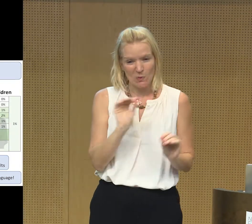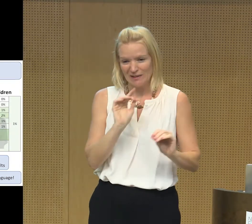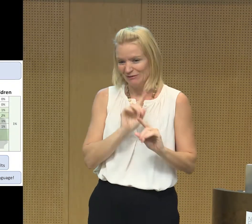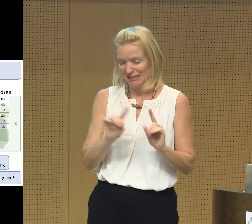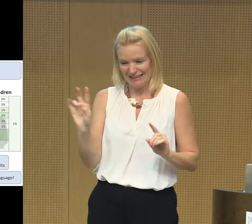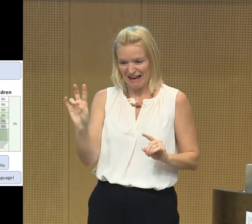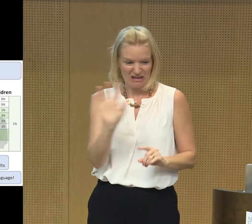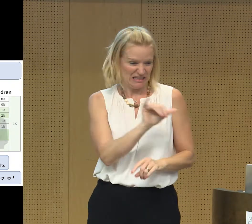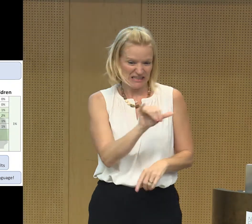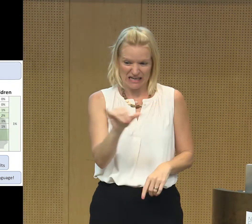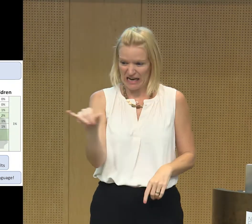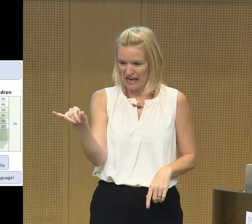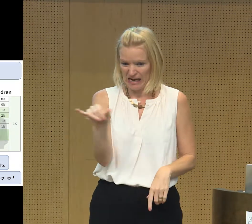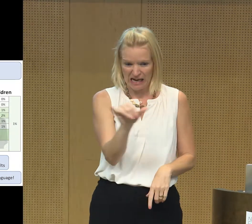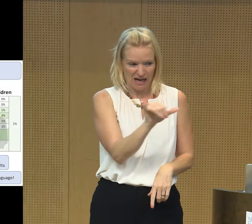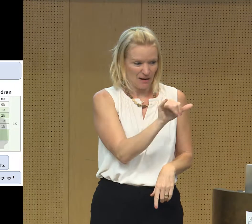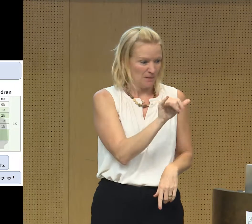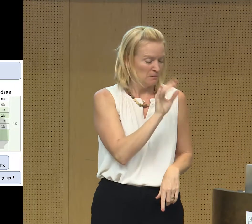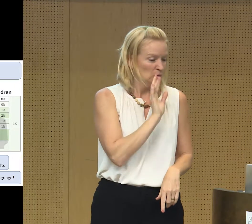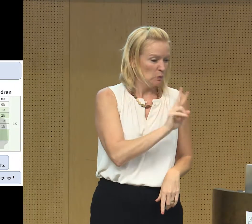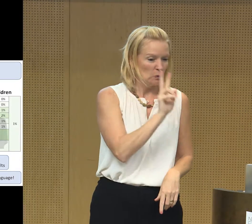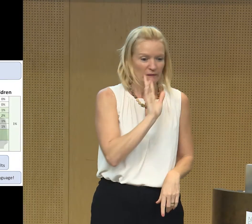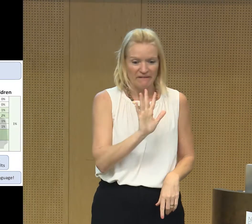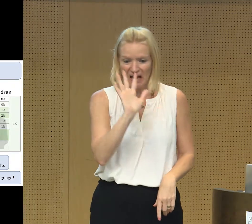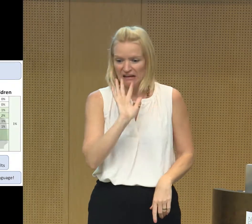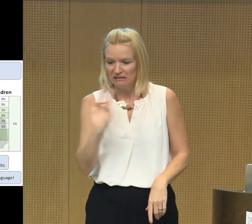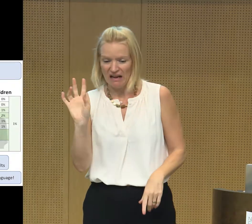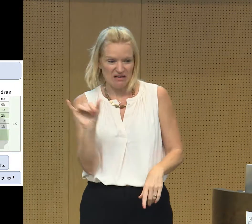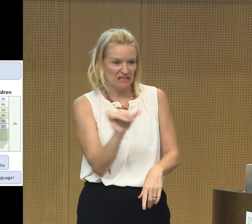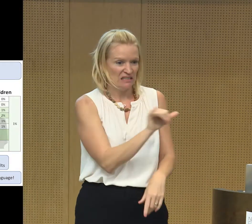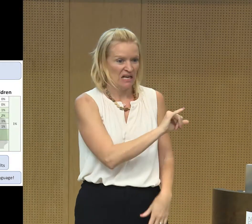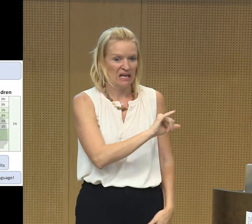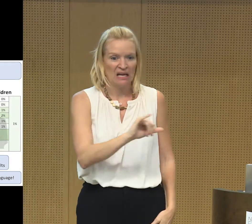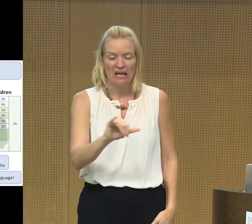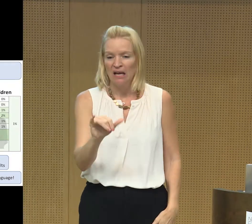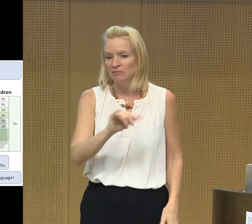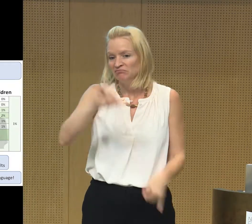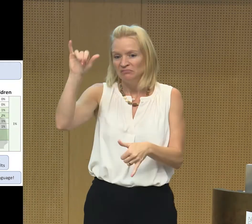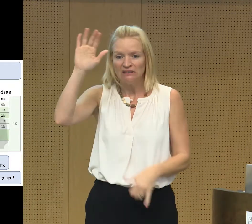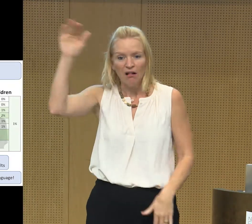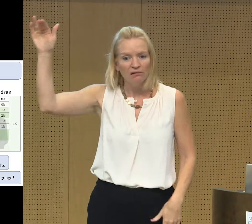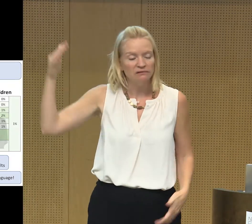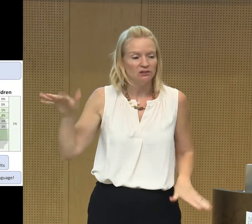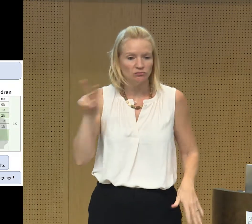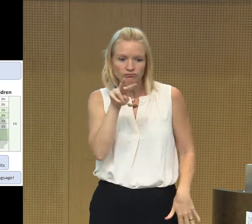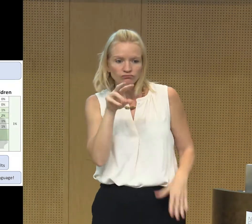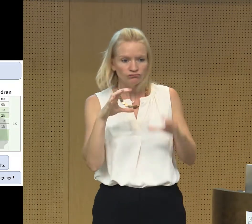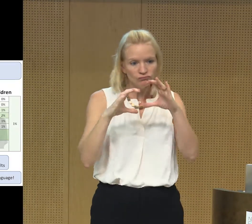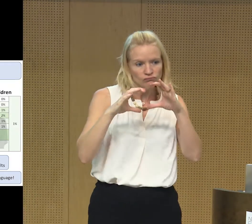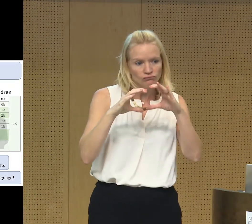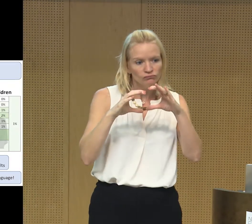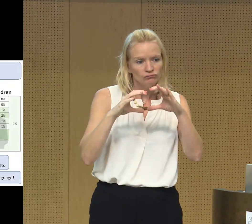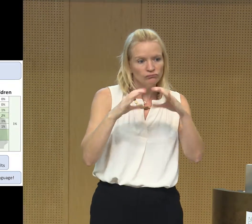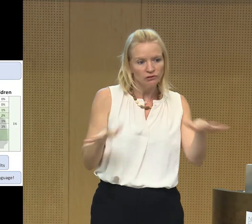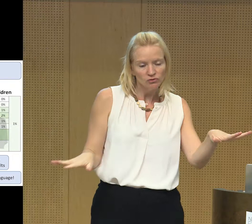the 2-year-olds did not show any difference from the 7-year-olds. Their data results were